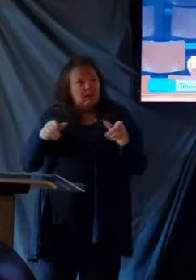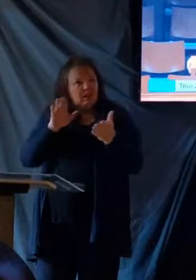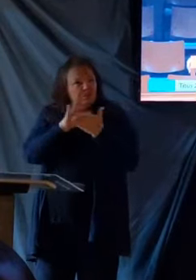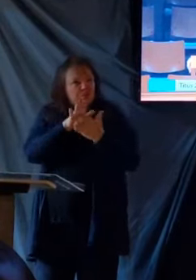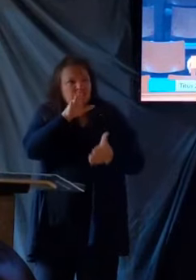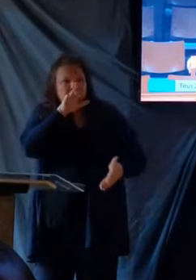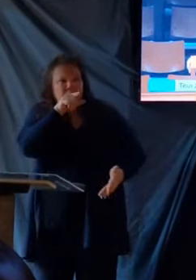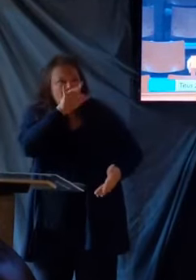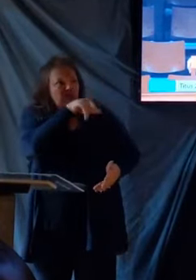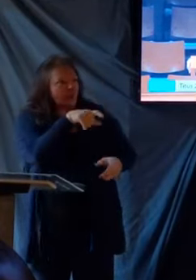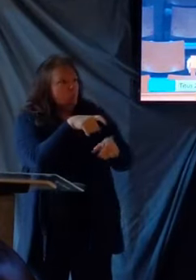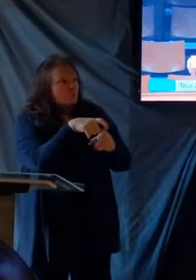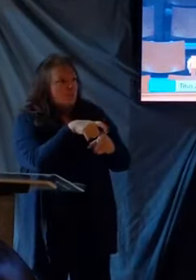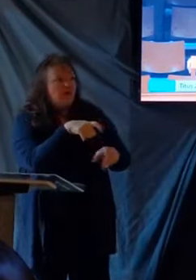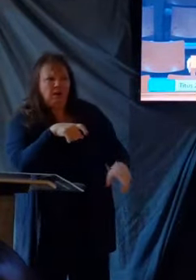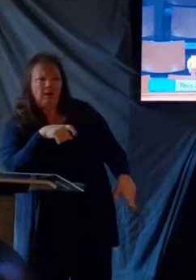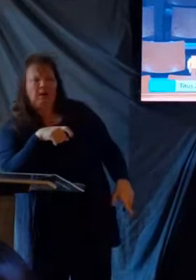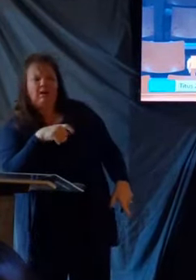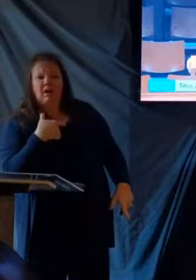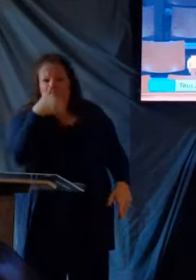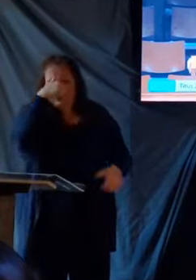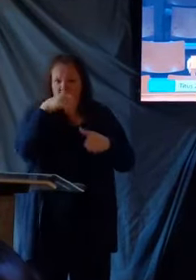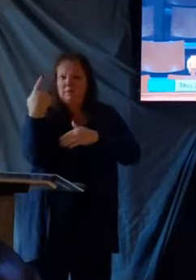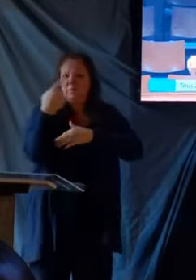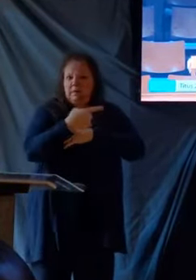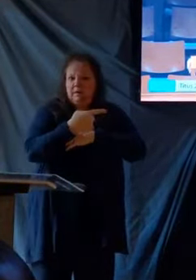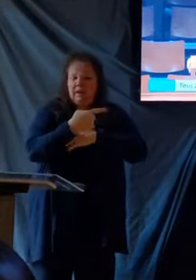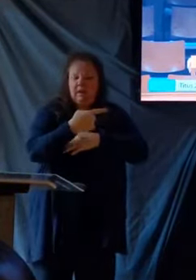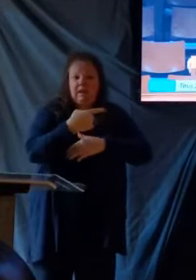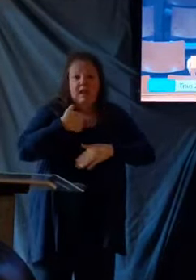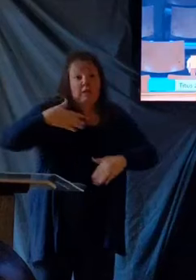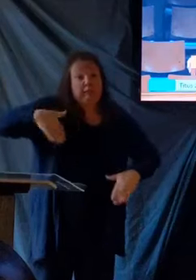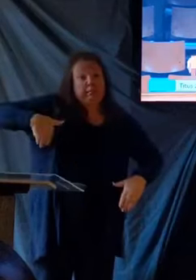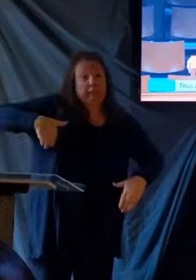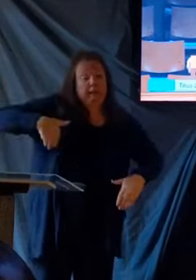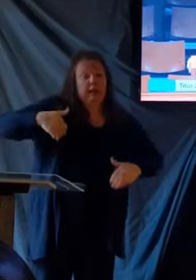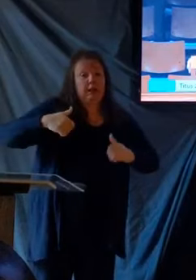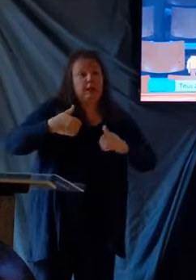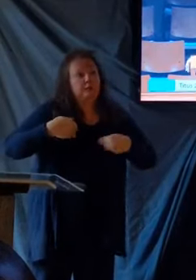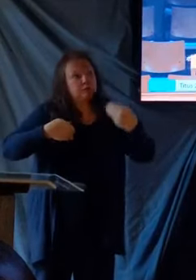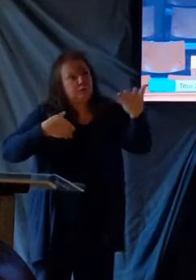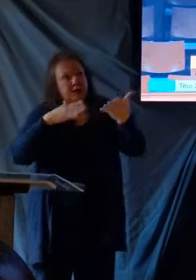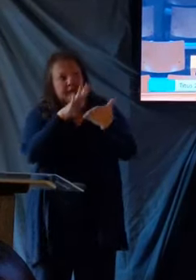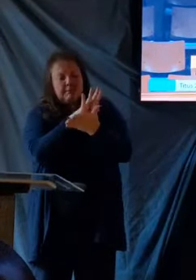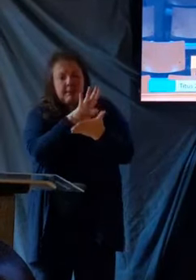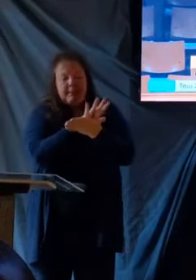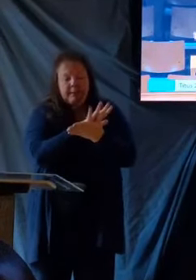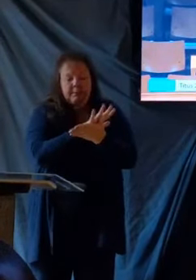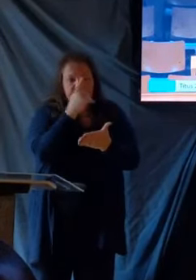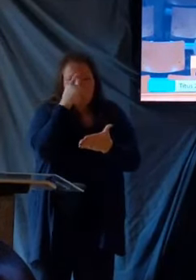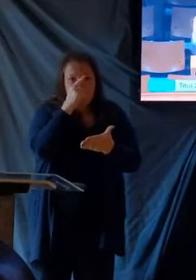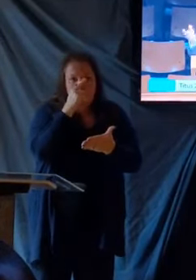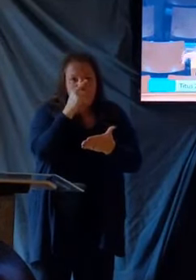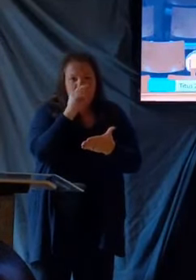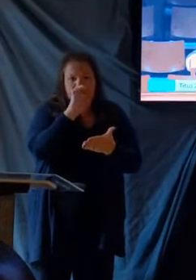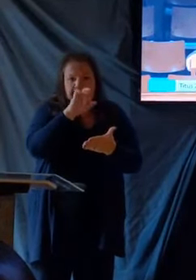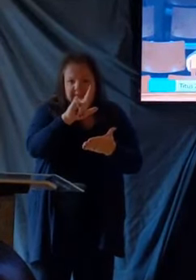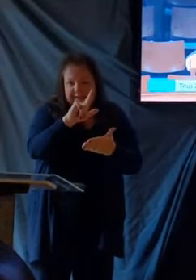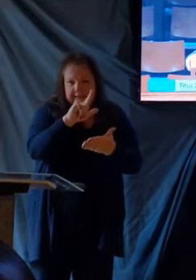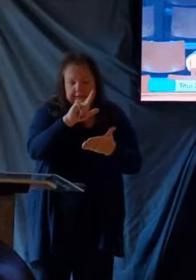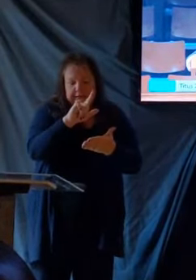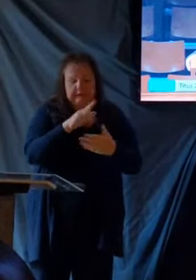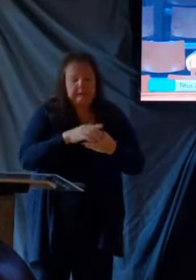school. And I remember one day I was late with some papers that had to be turned in for steel to be rolled